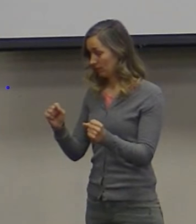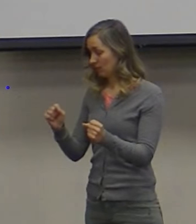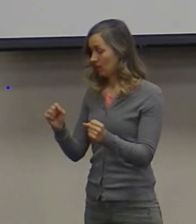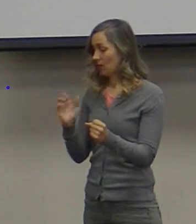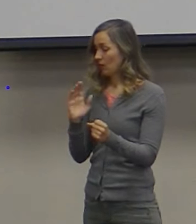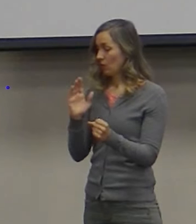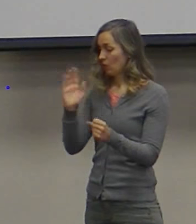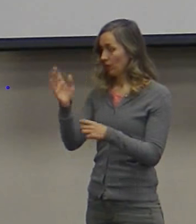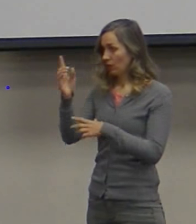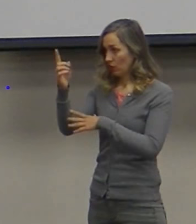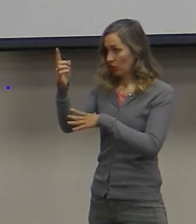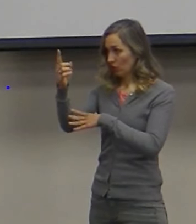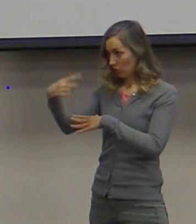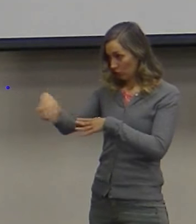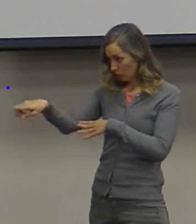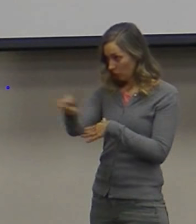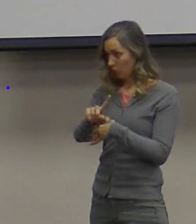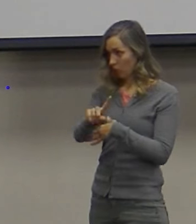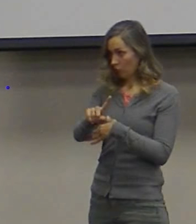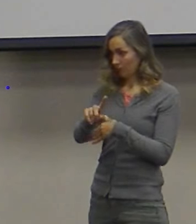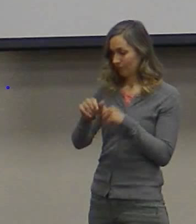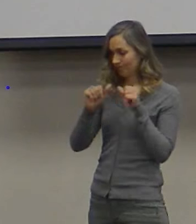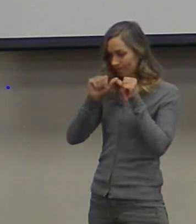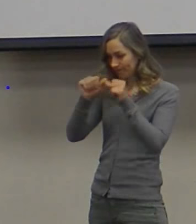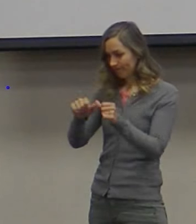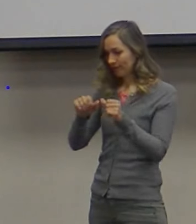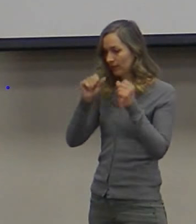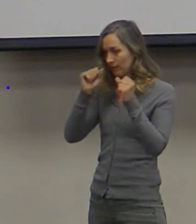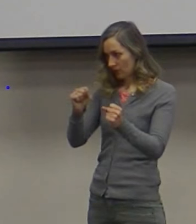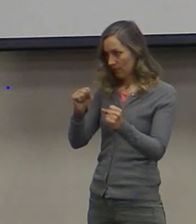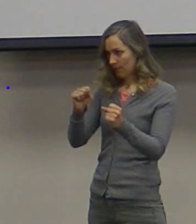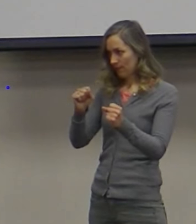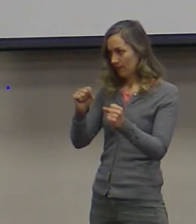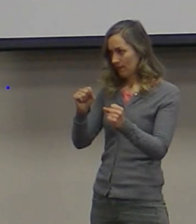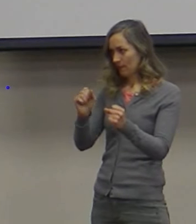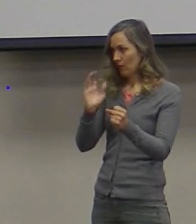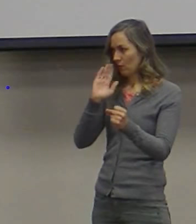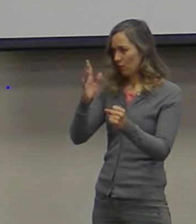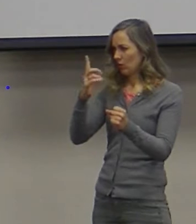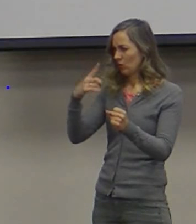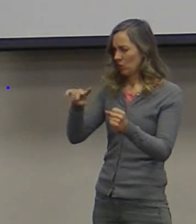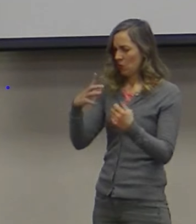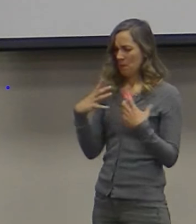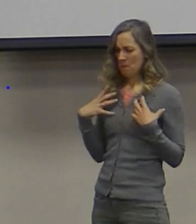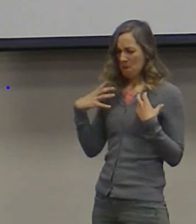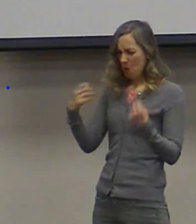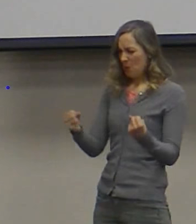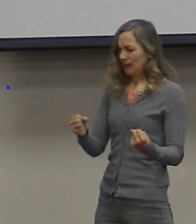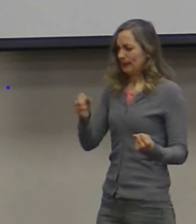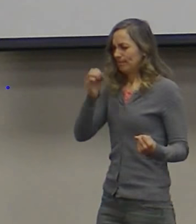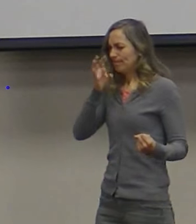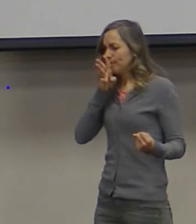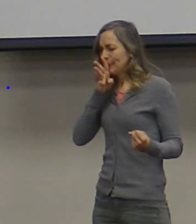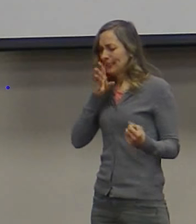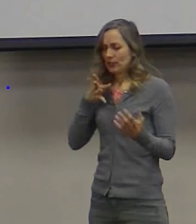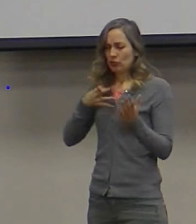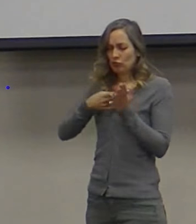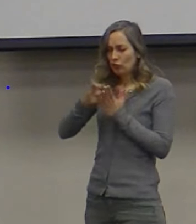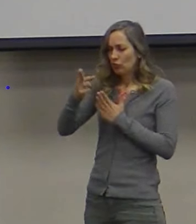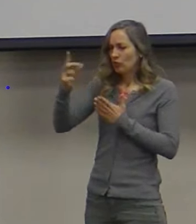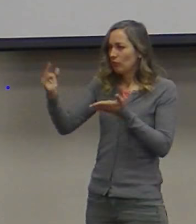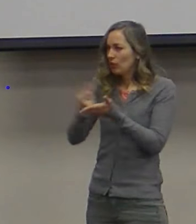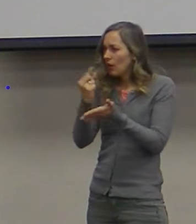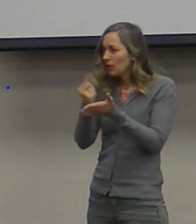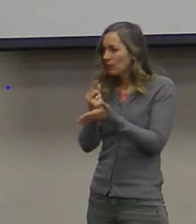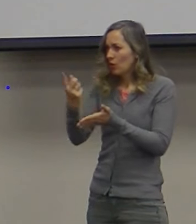Will you stand firm? Will you boldly speak the truth of the gospel? Are